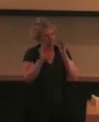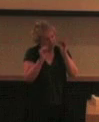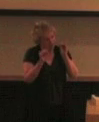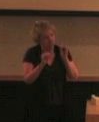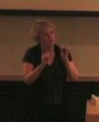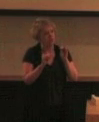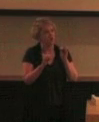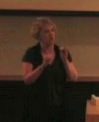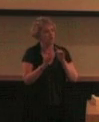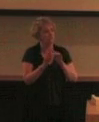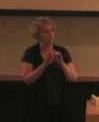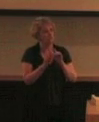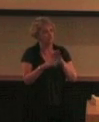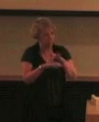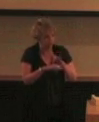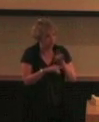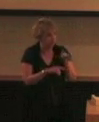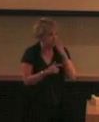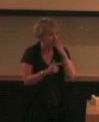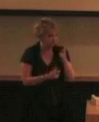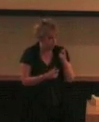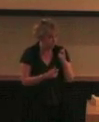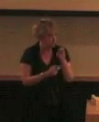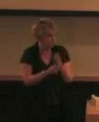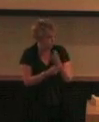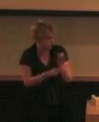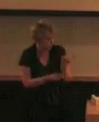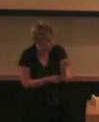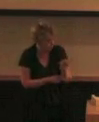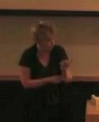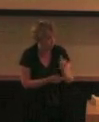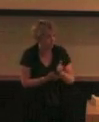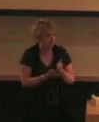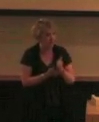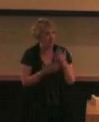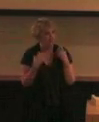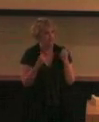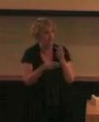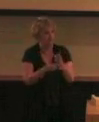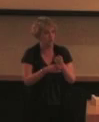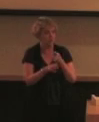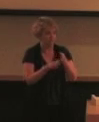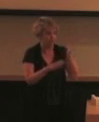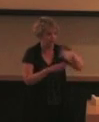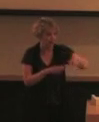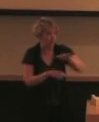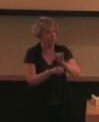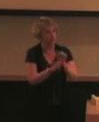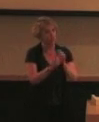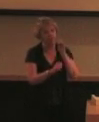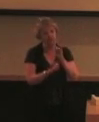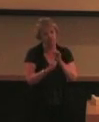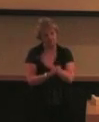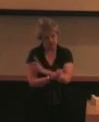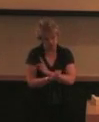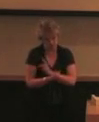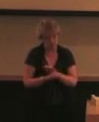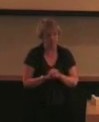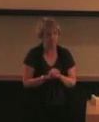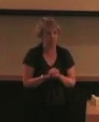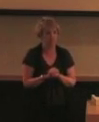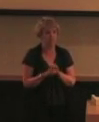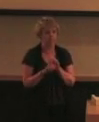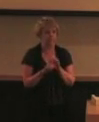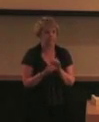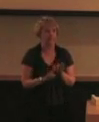some resources that you might be able to utilize as a healthcare professional out there working with deaf patients, especially